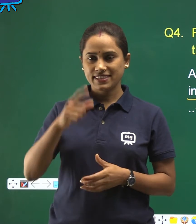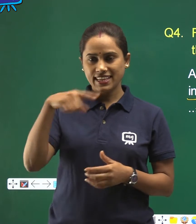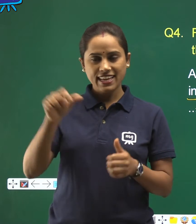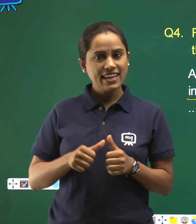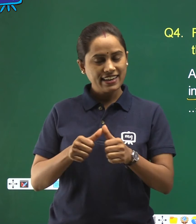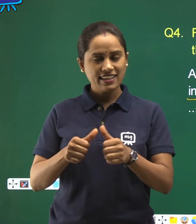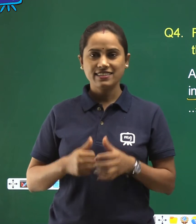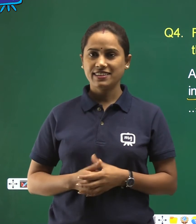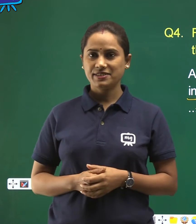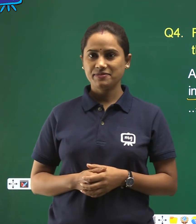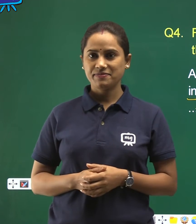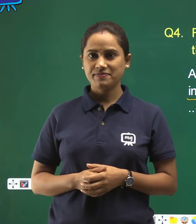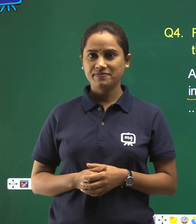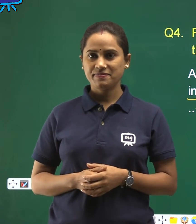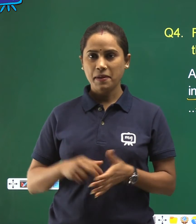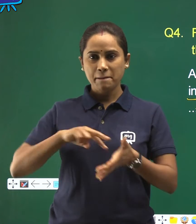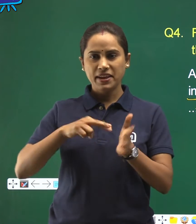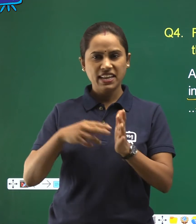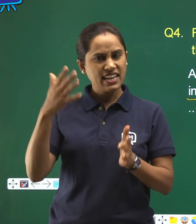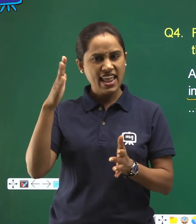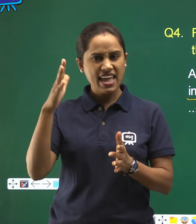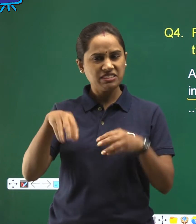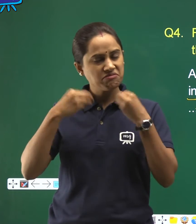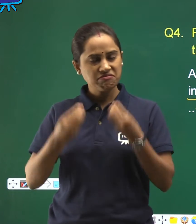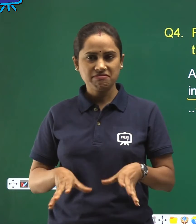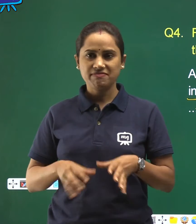Correct answer is meaningless.